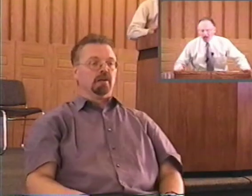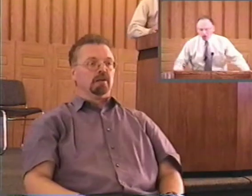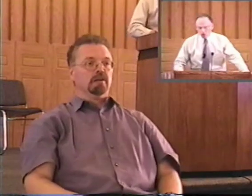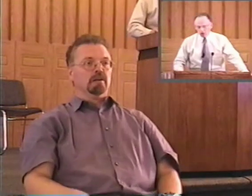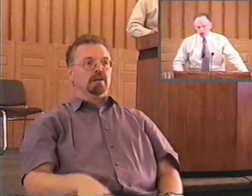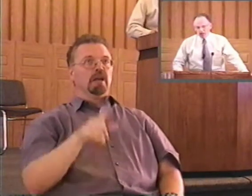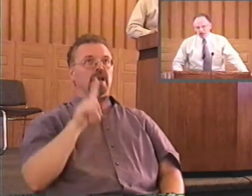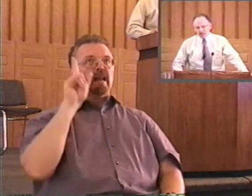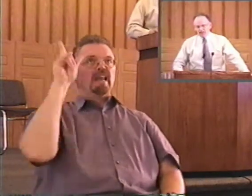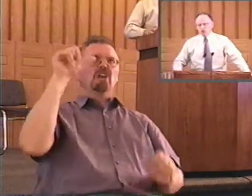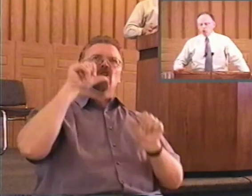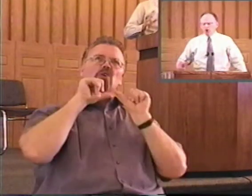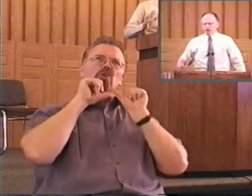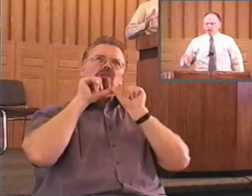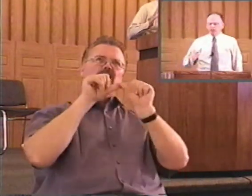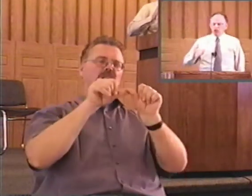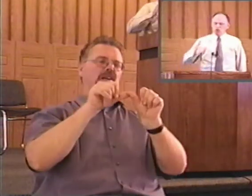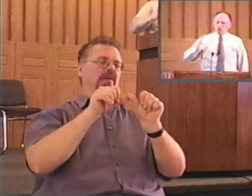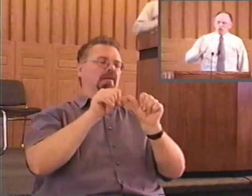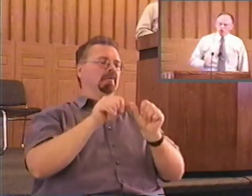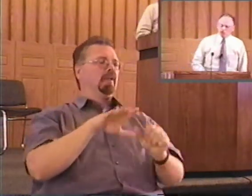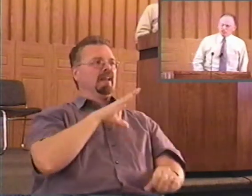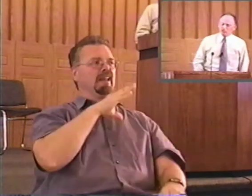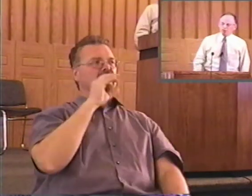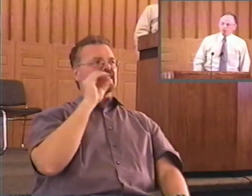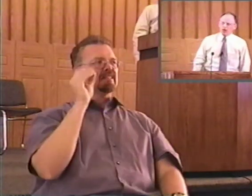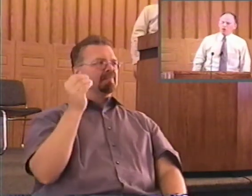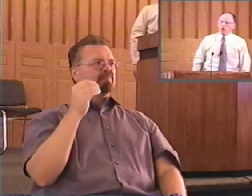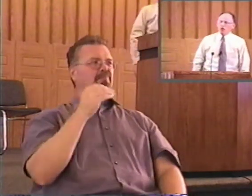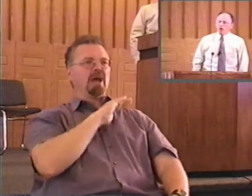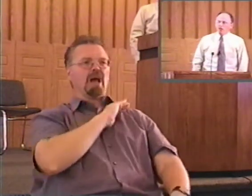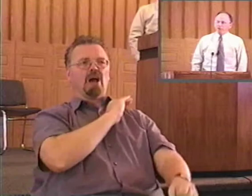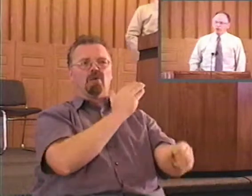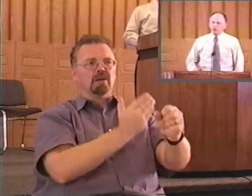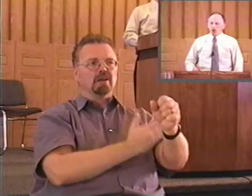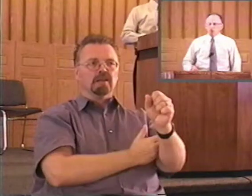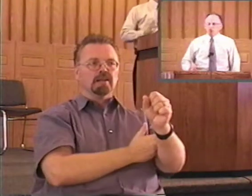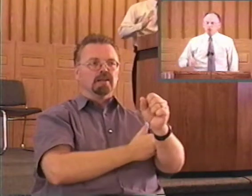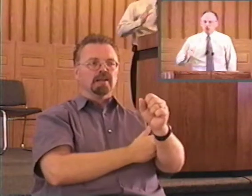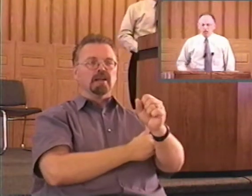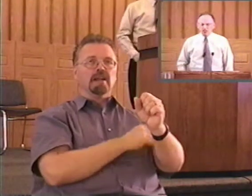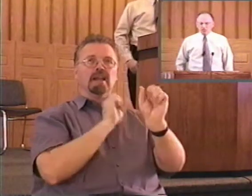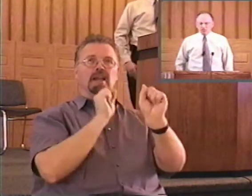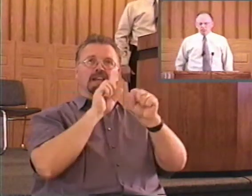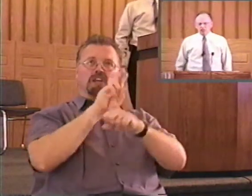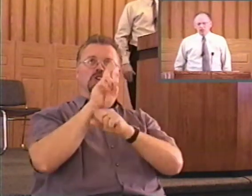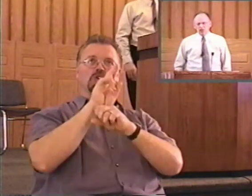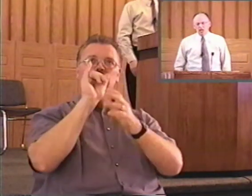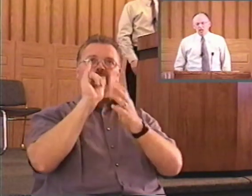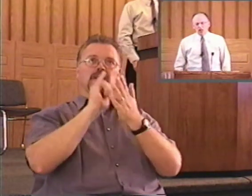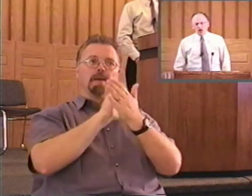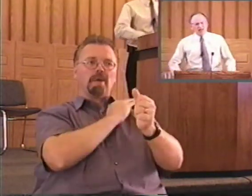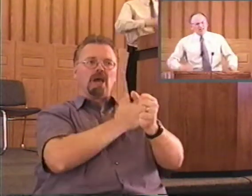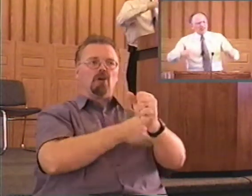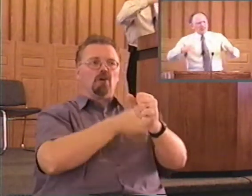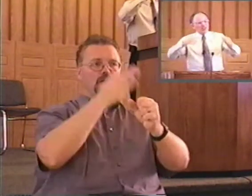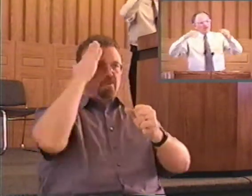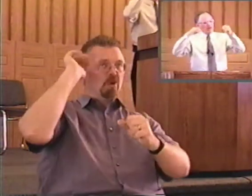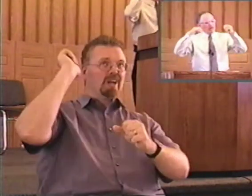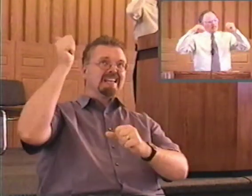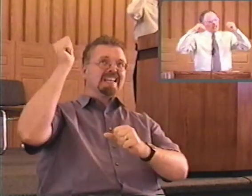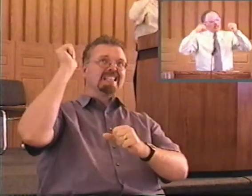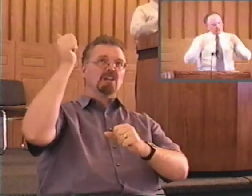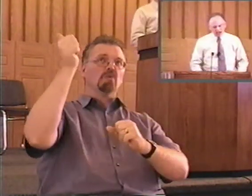infinite power, and He is willing to use this power for His own justice. God